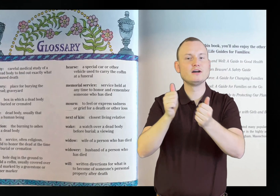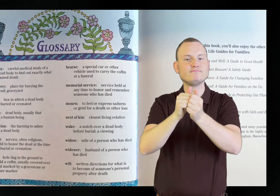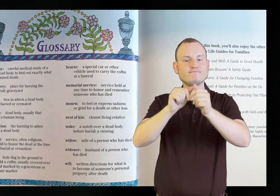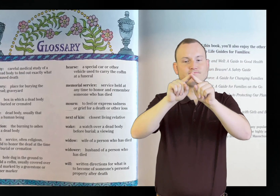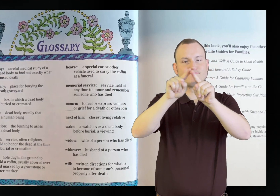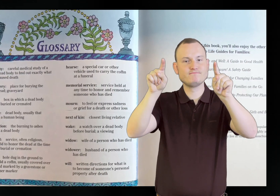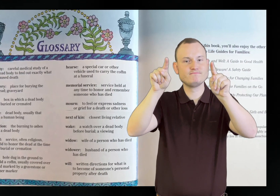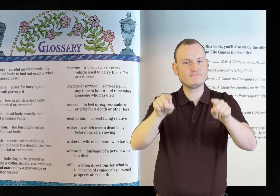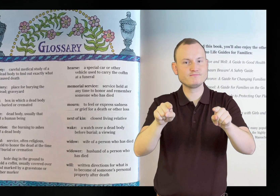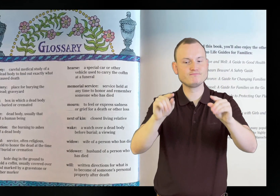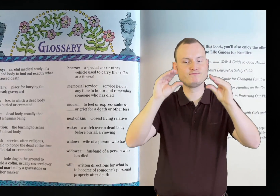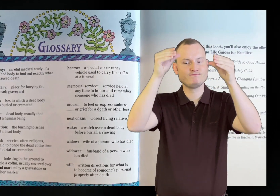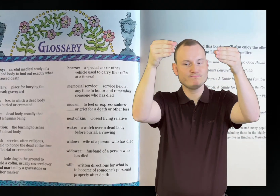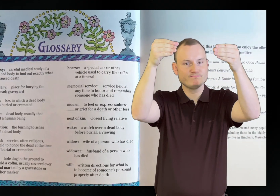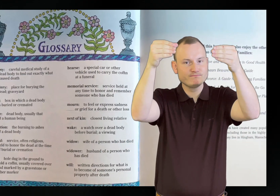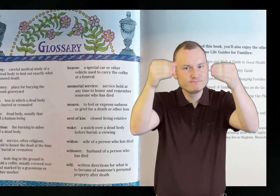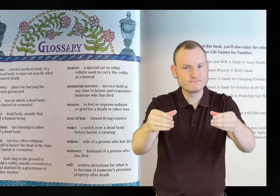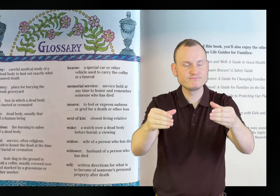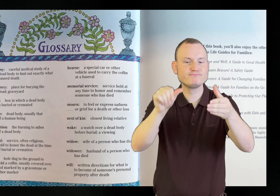marker.